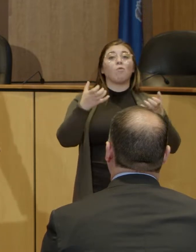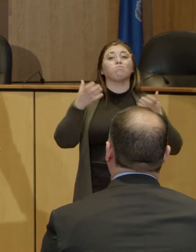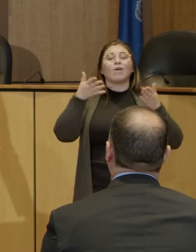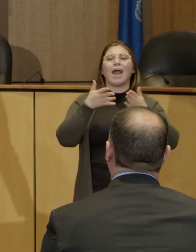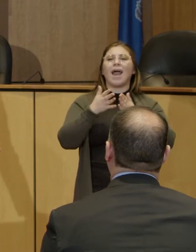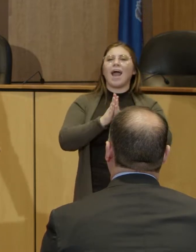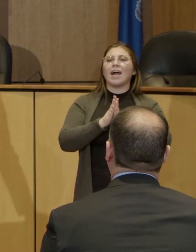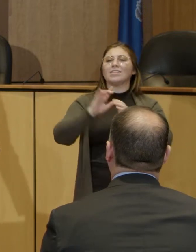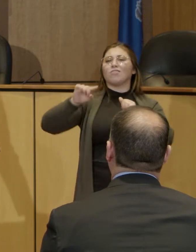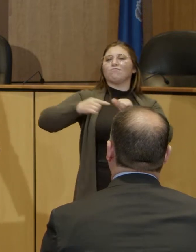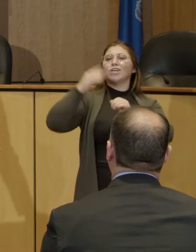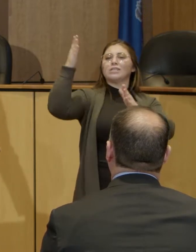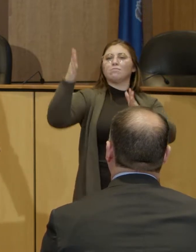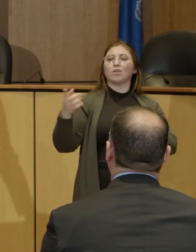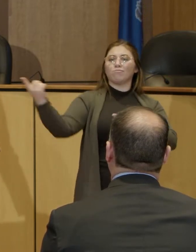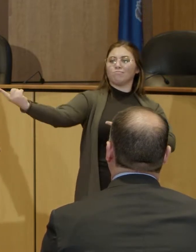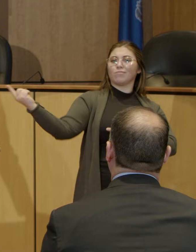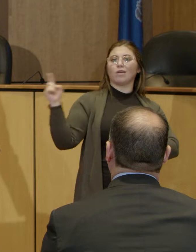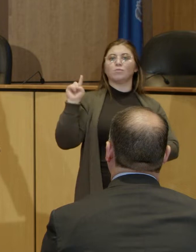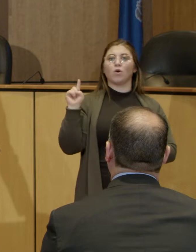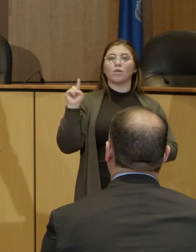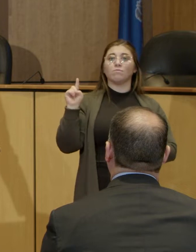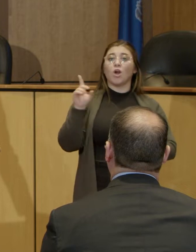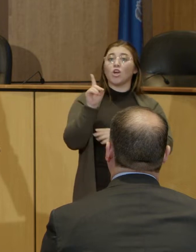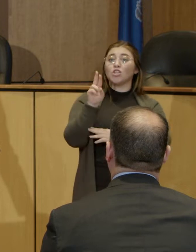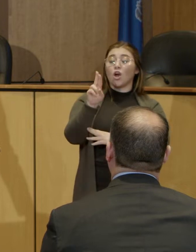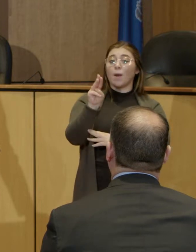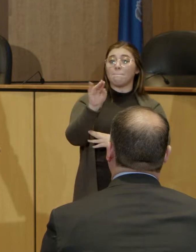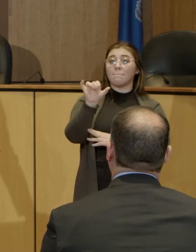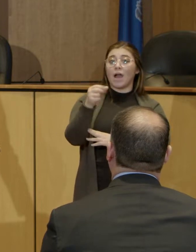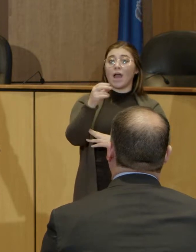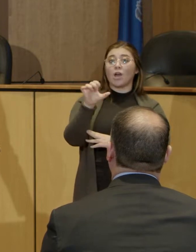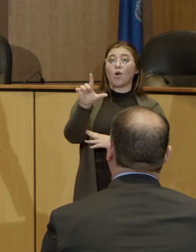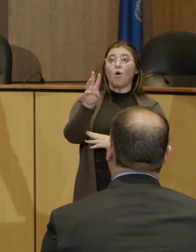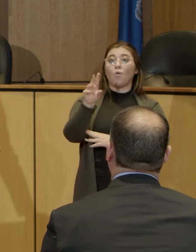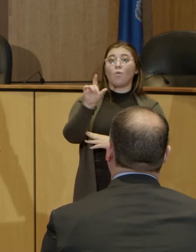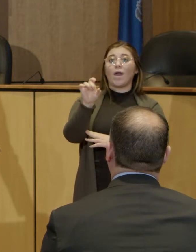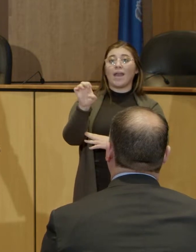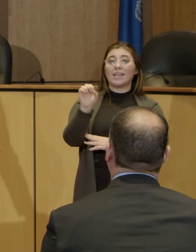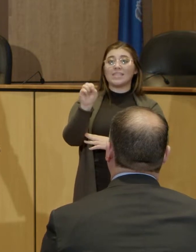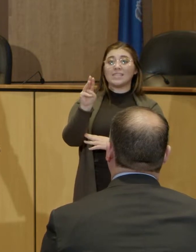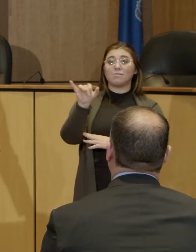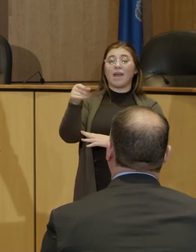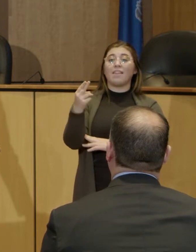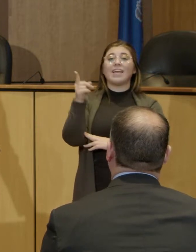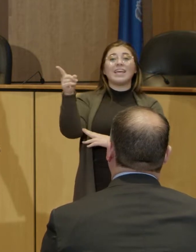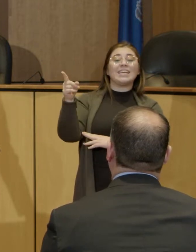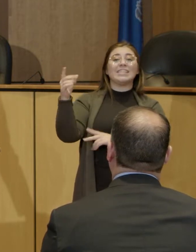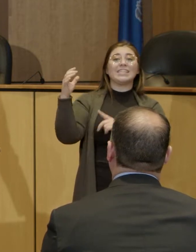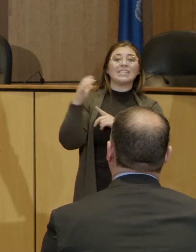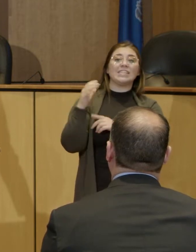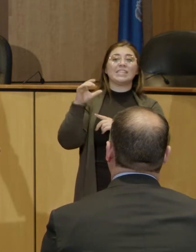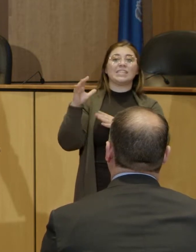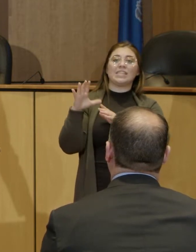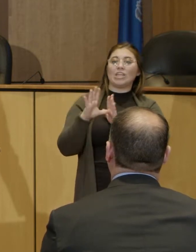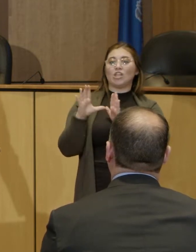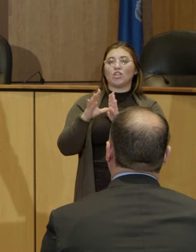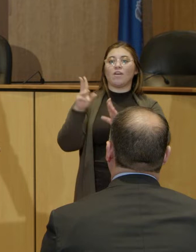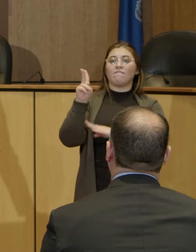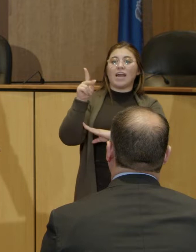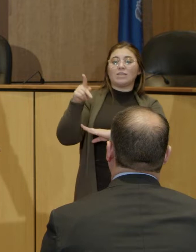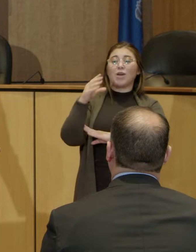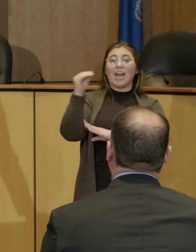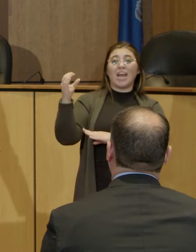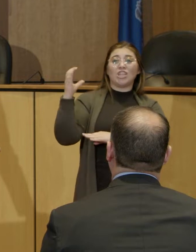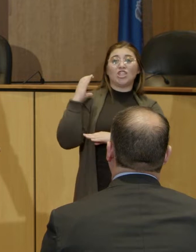to ask the first speaker to come to the podium, Dr. Michael Wade Smith, Senior Vice President and Chief